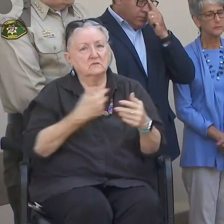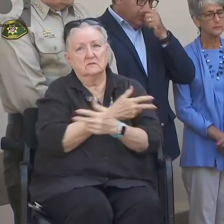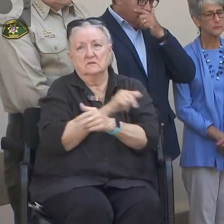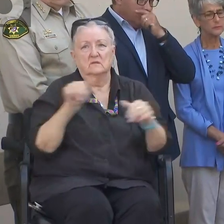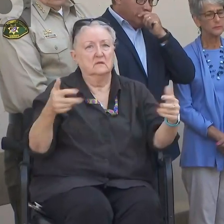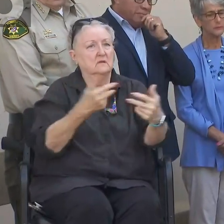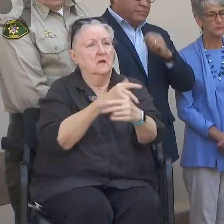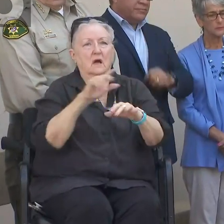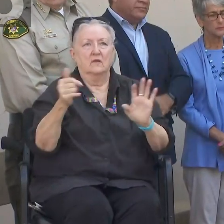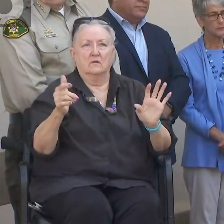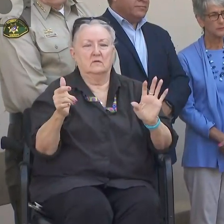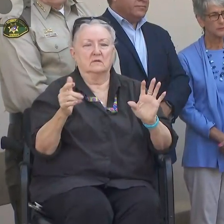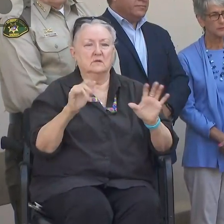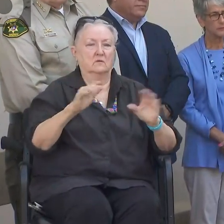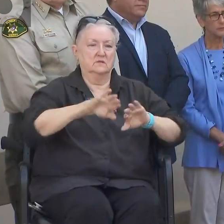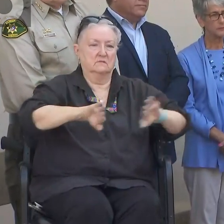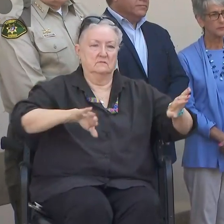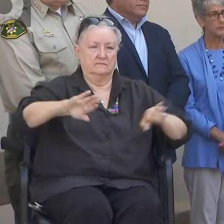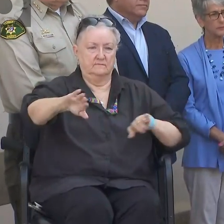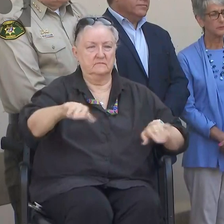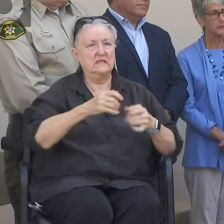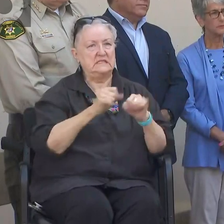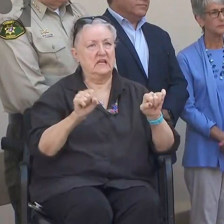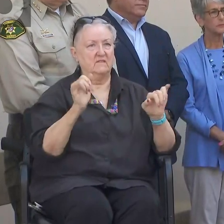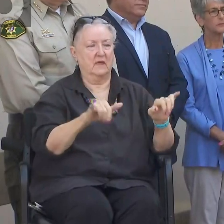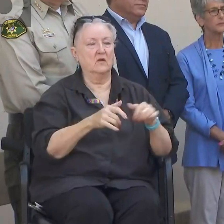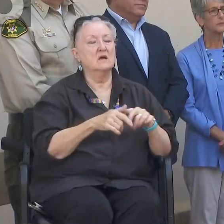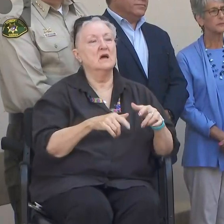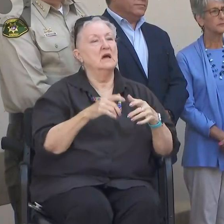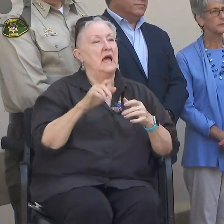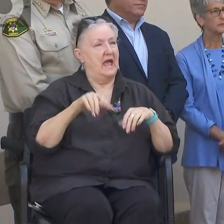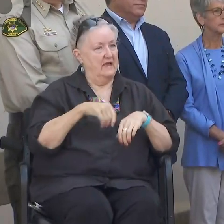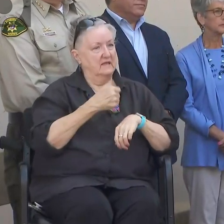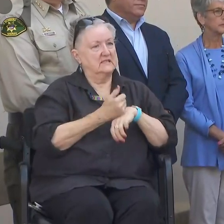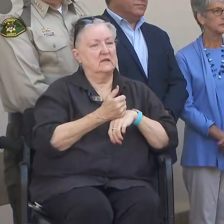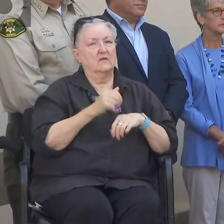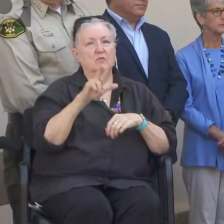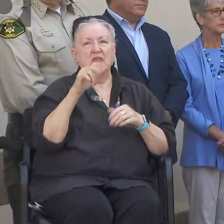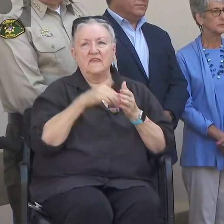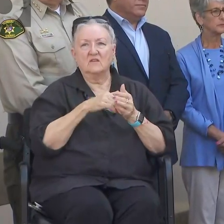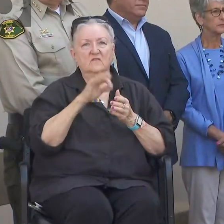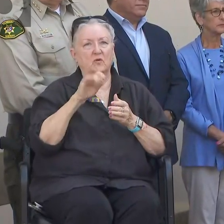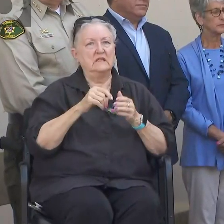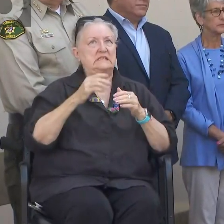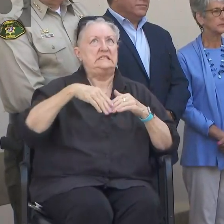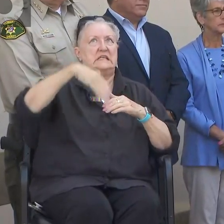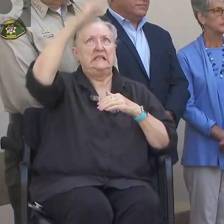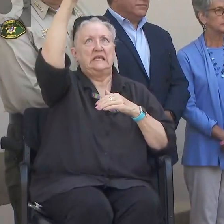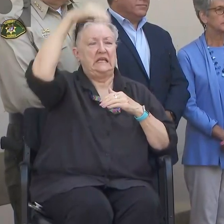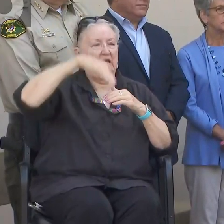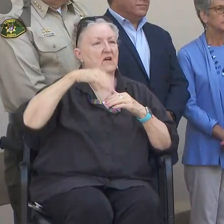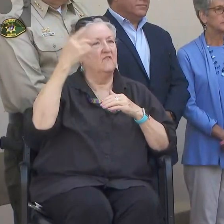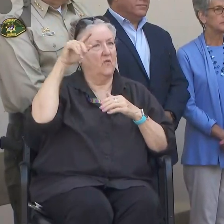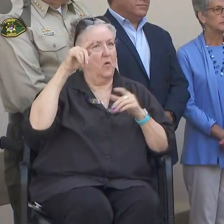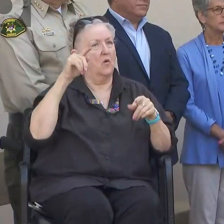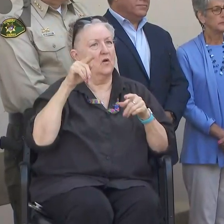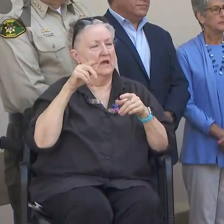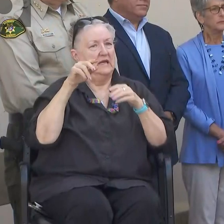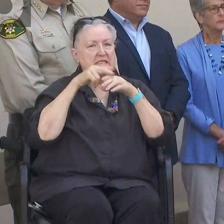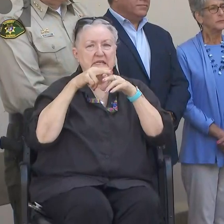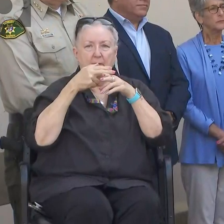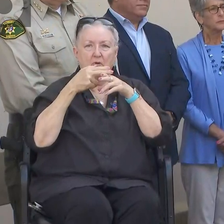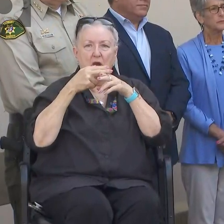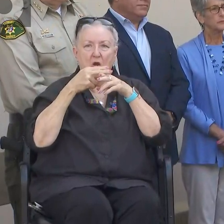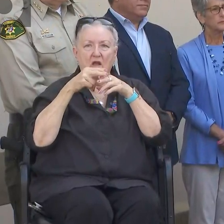into the area where the incident has occurred. Additionally, we have also established a 3,000-foot ceiling for a temporary